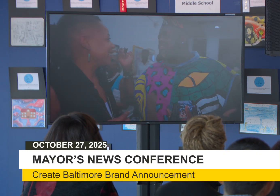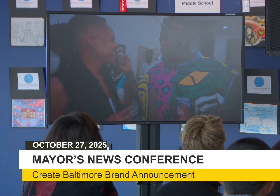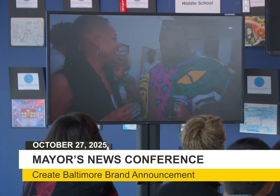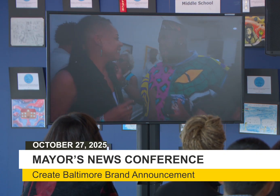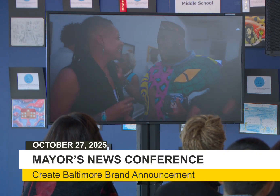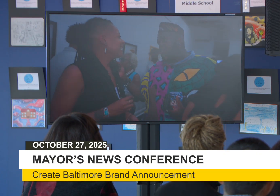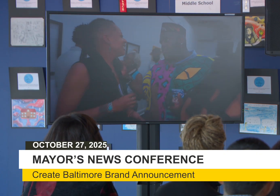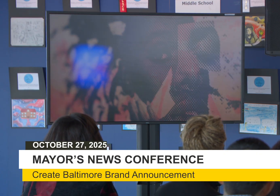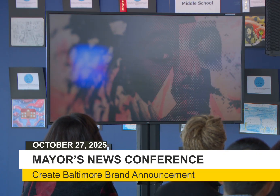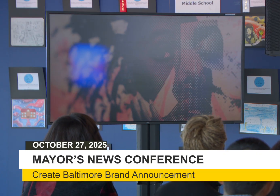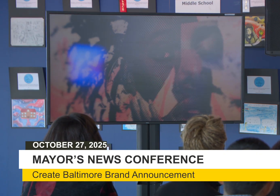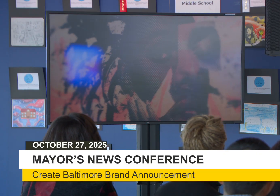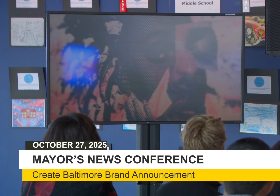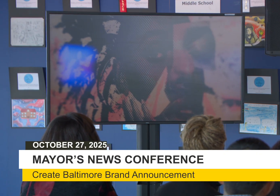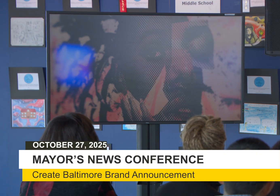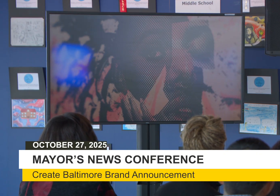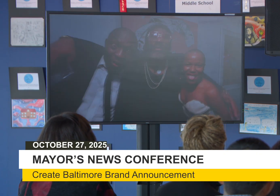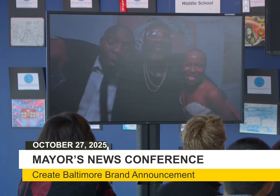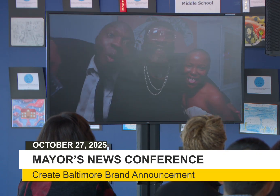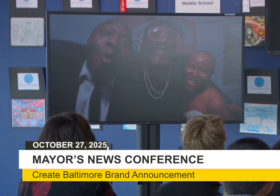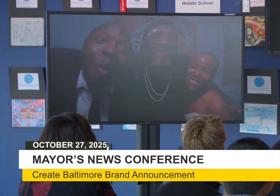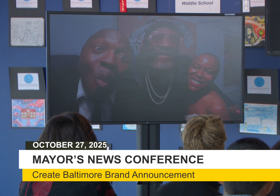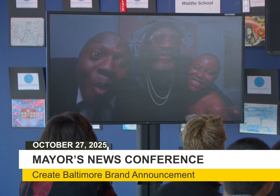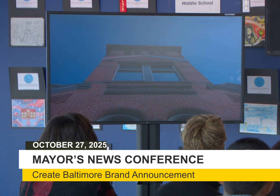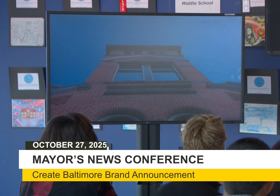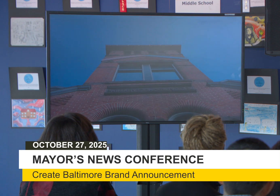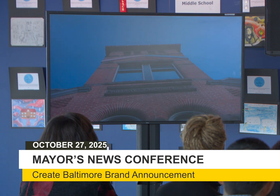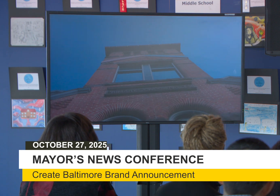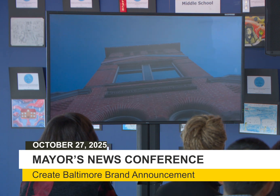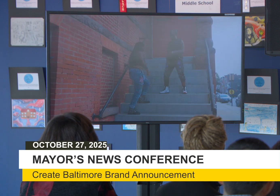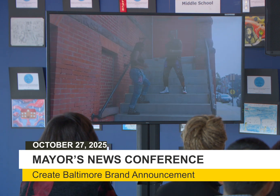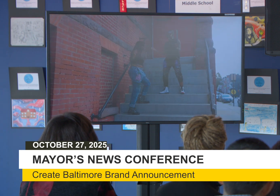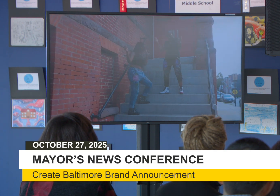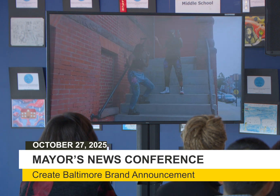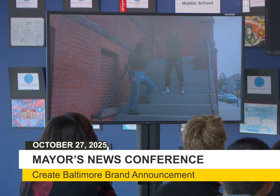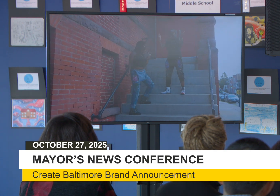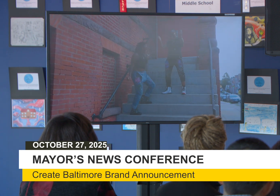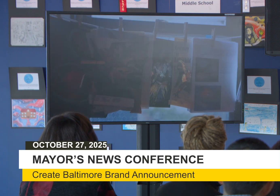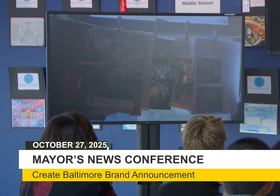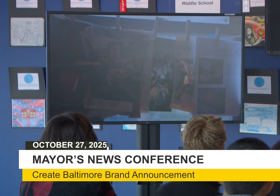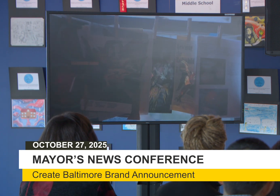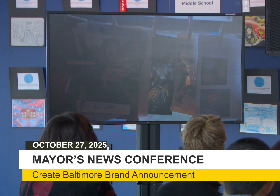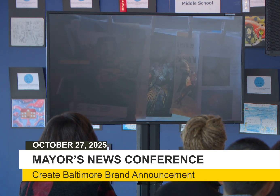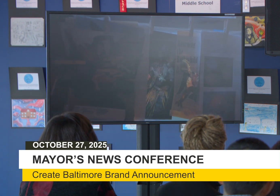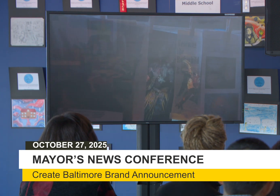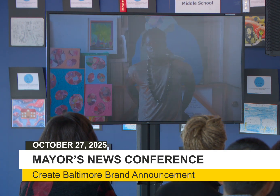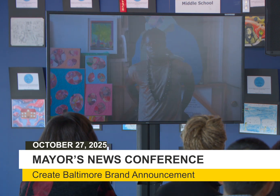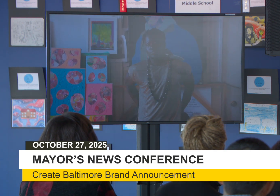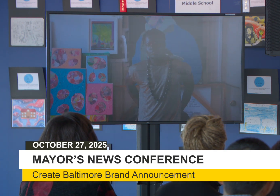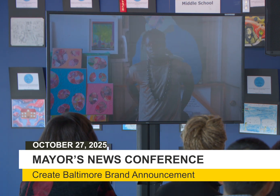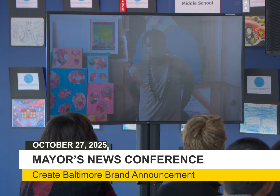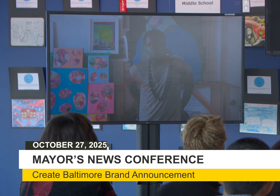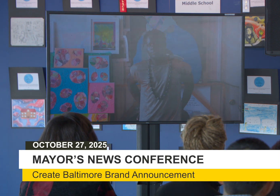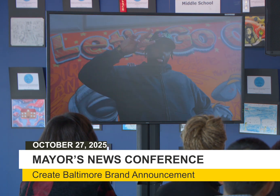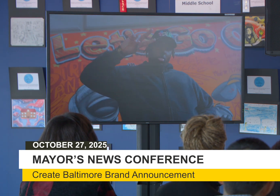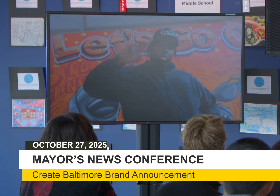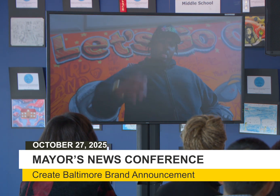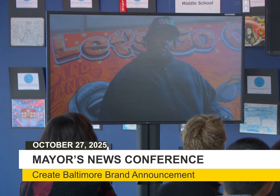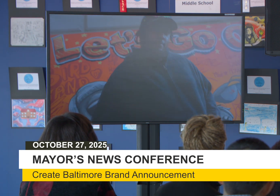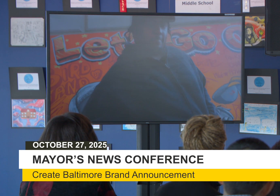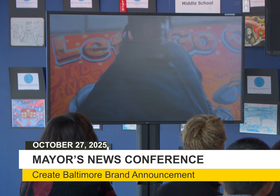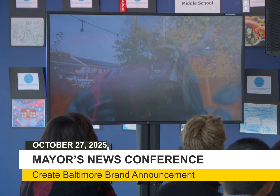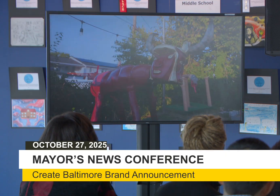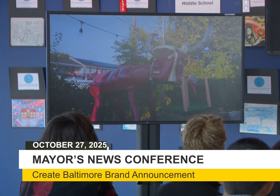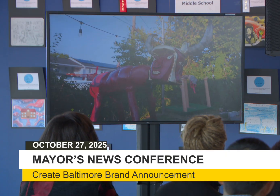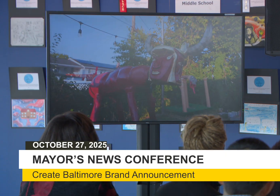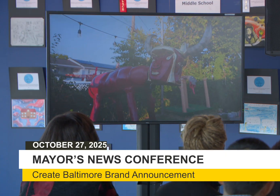Baltimore, bringing into existence what draws people here and what makes them stay. Supporting those who